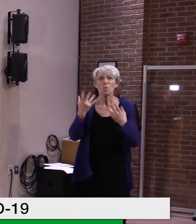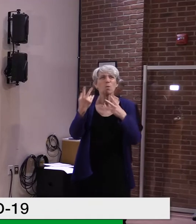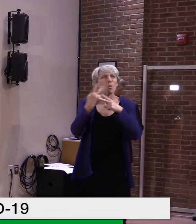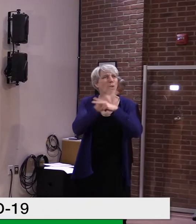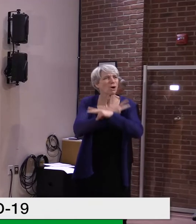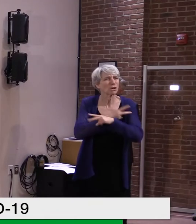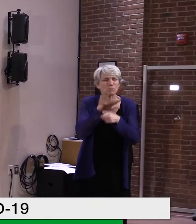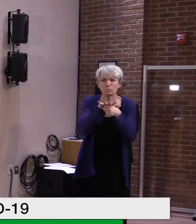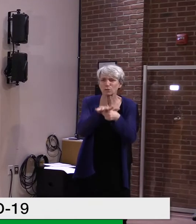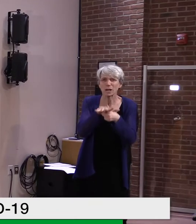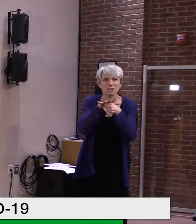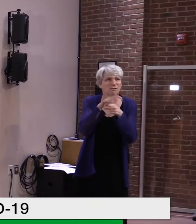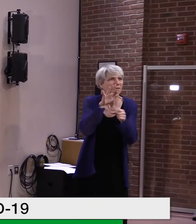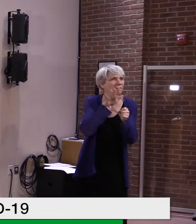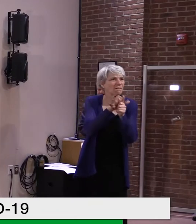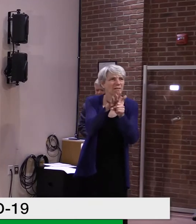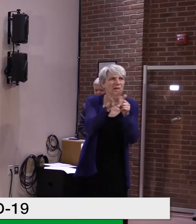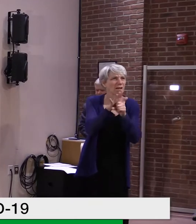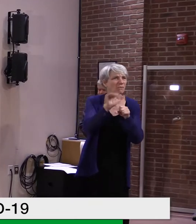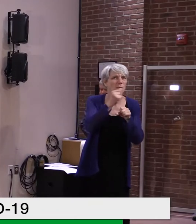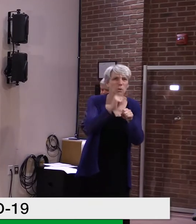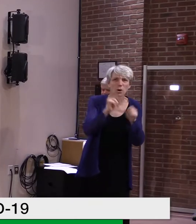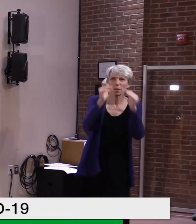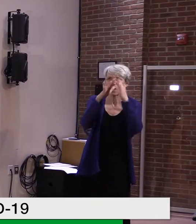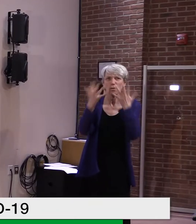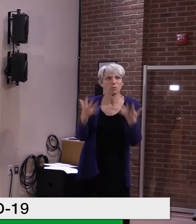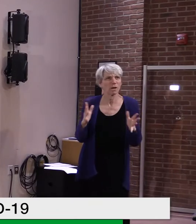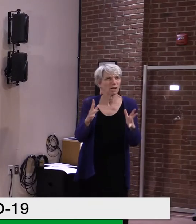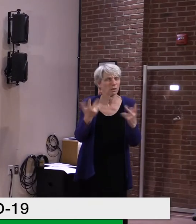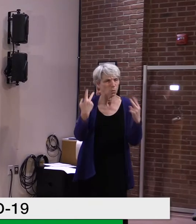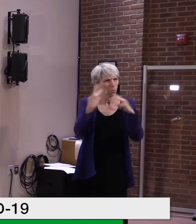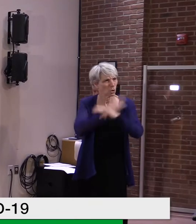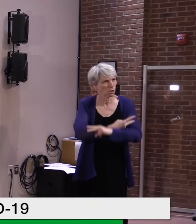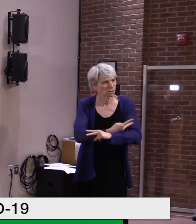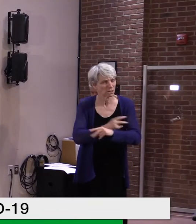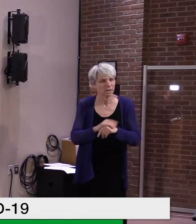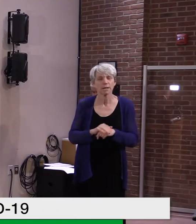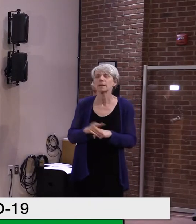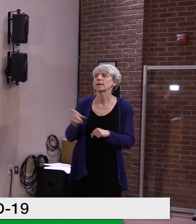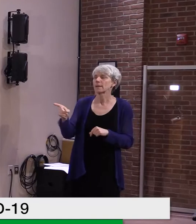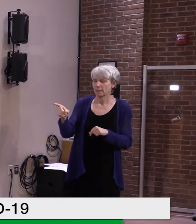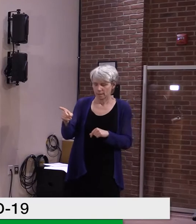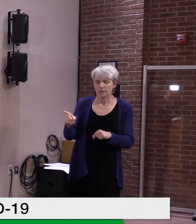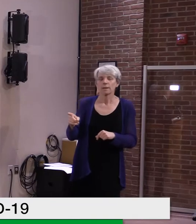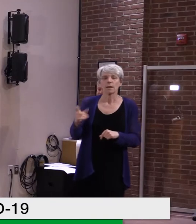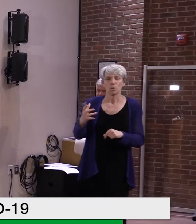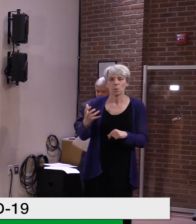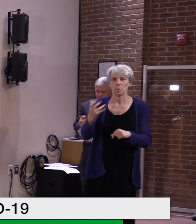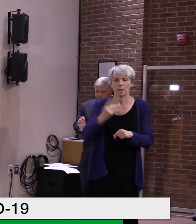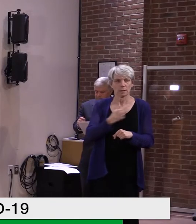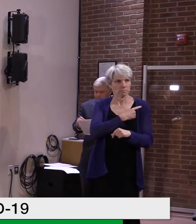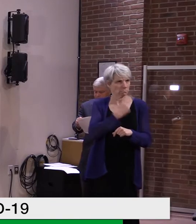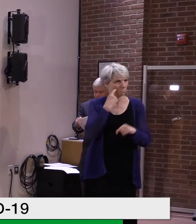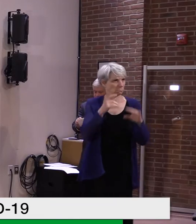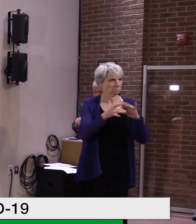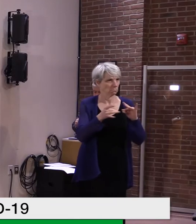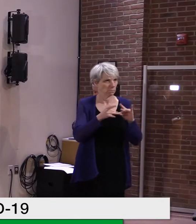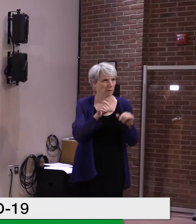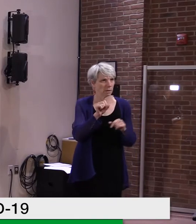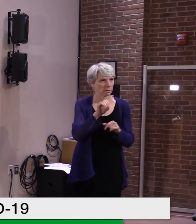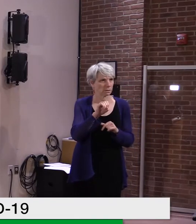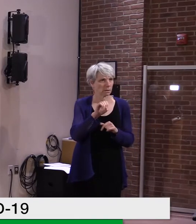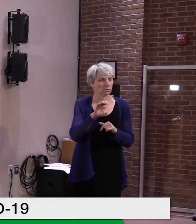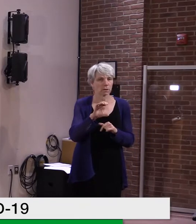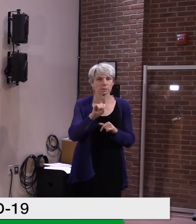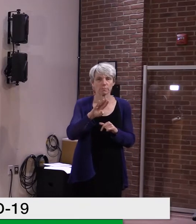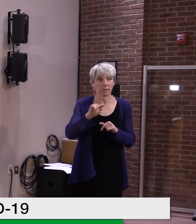to reiterate what Secretary Smith has said before, and I'll ask him to comment as well, But when we received word